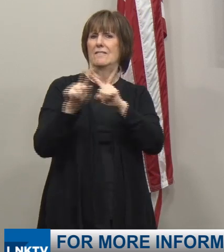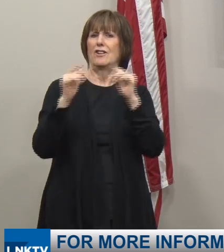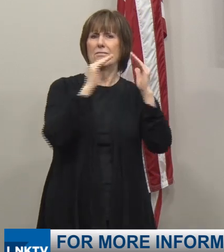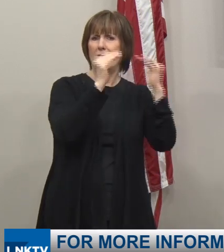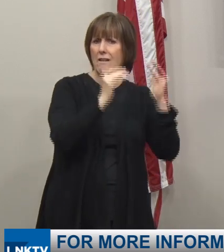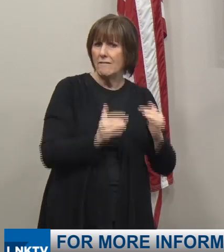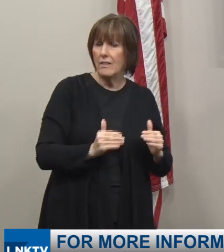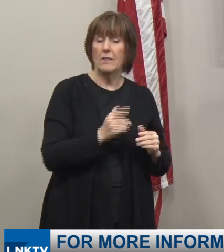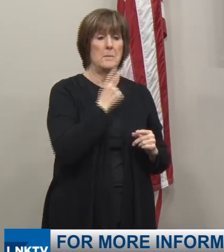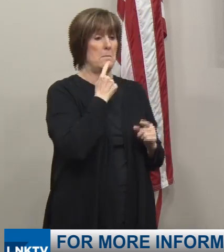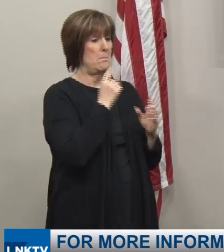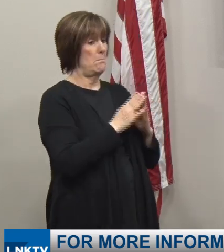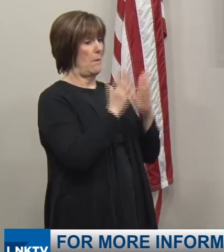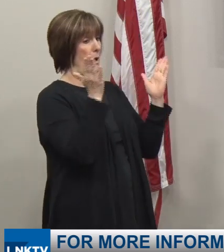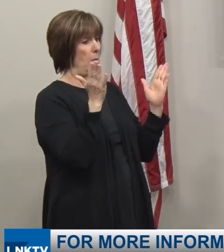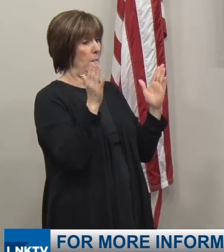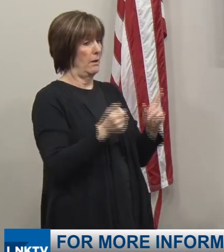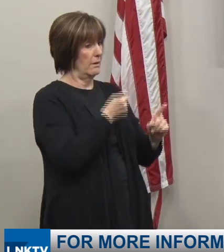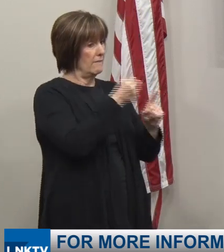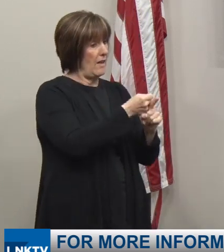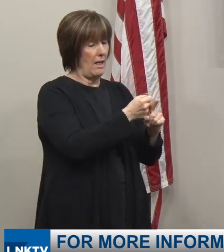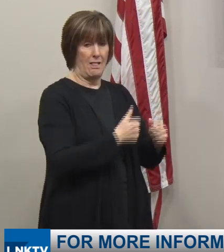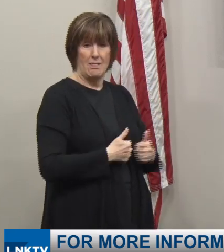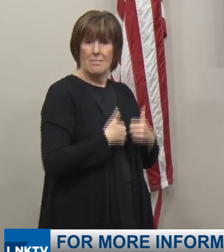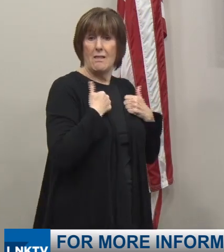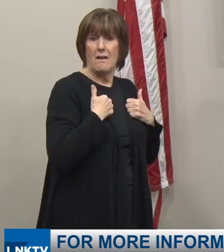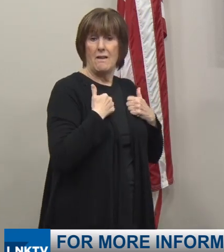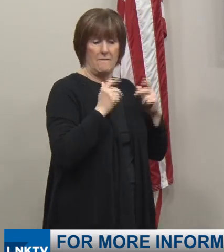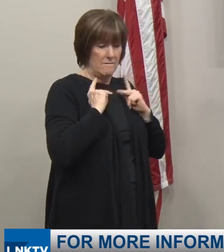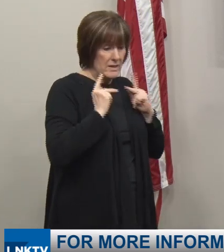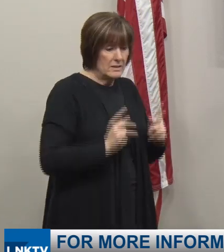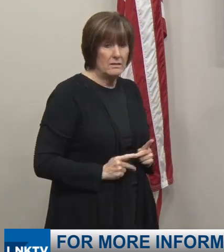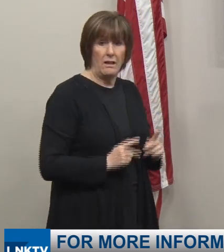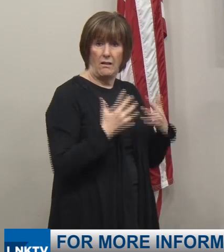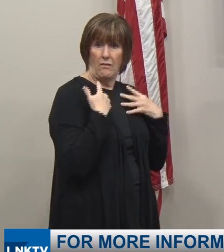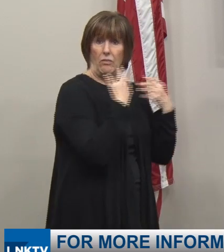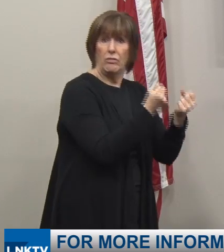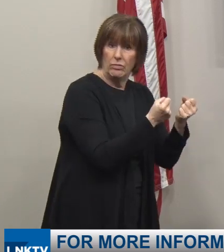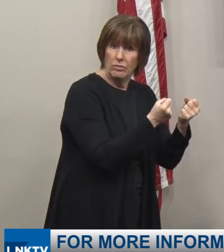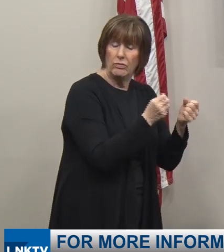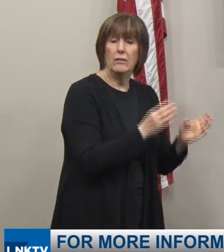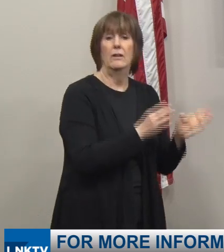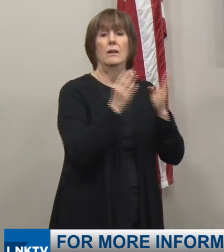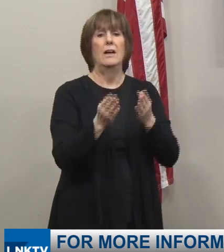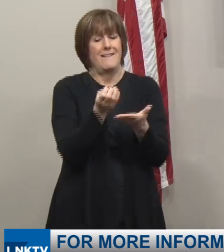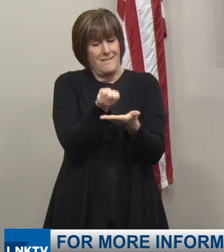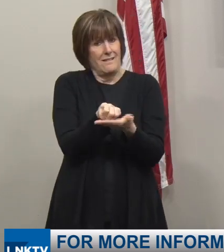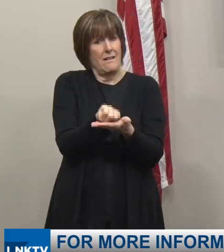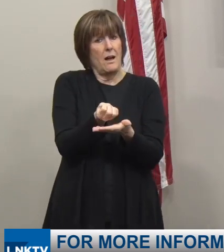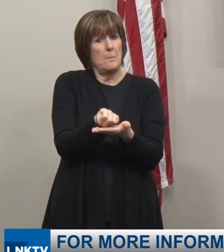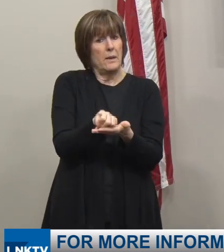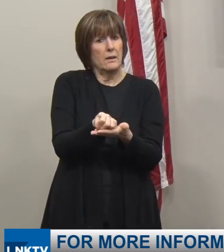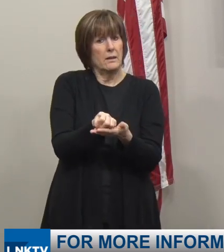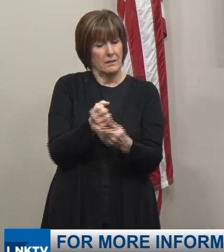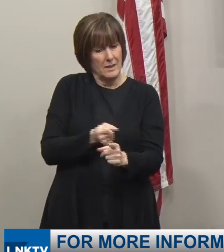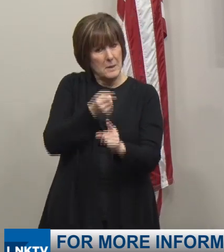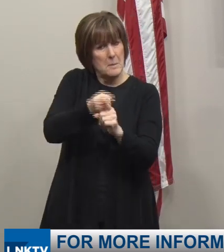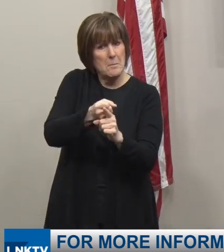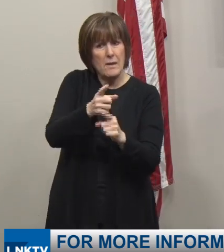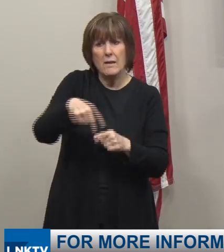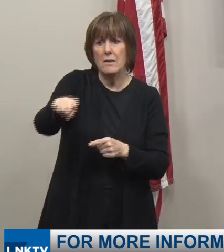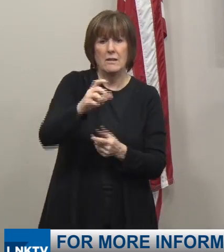level, with the virus's impact on life and people's physical well-being, At the economic level, with its impact on